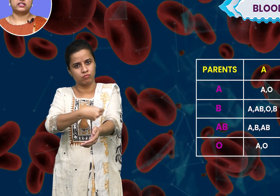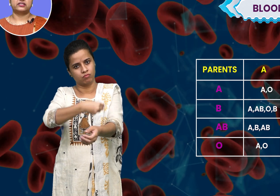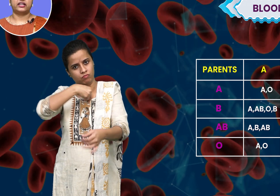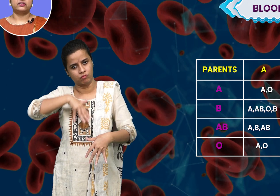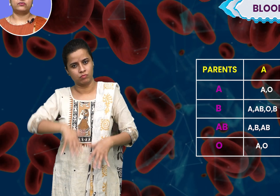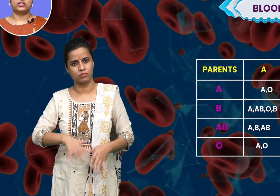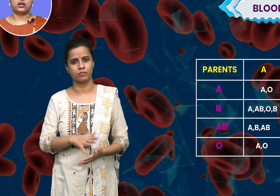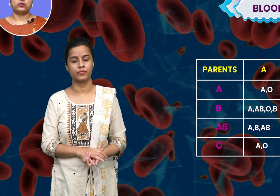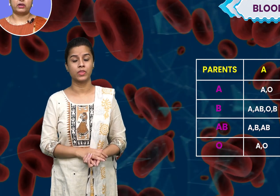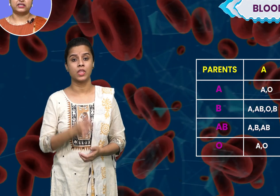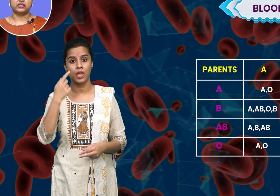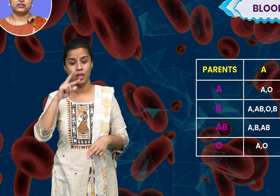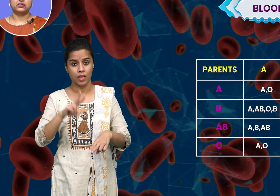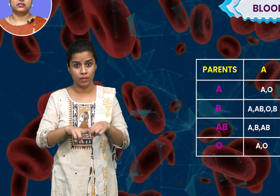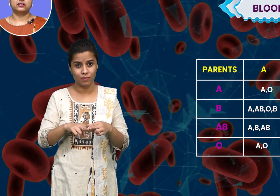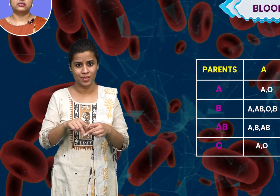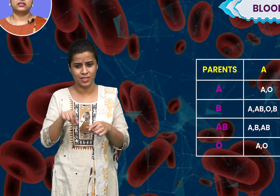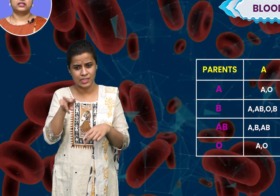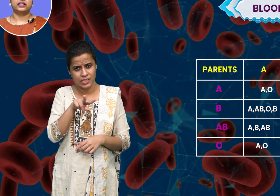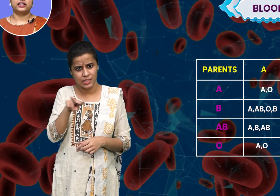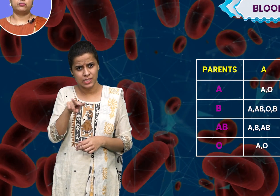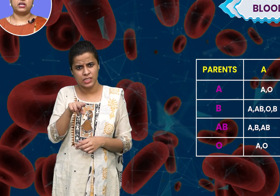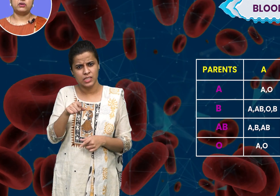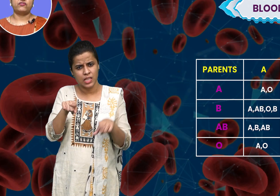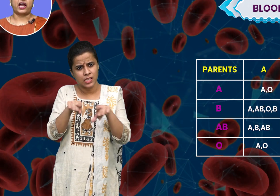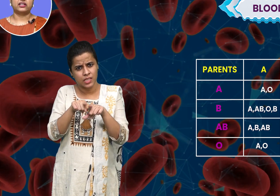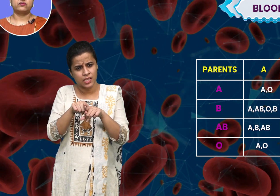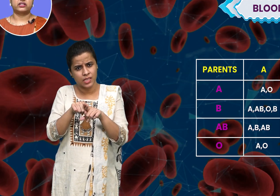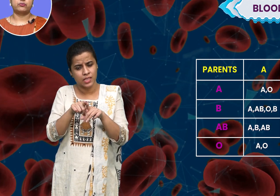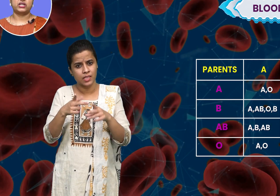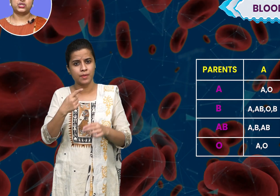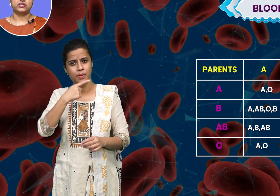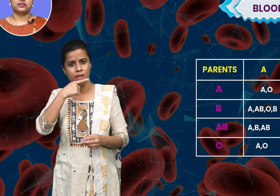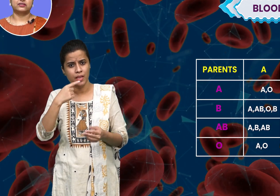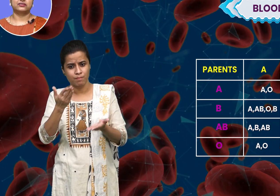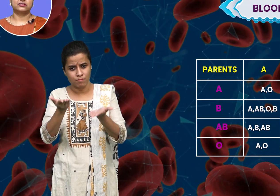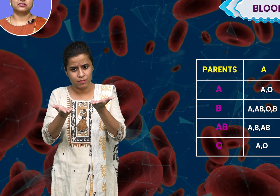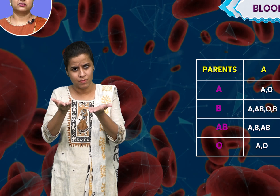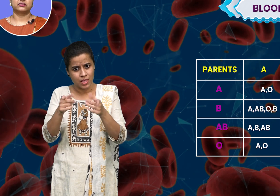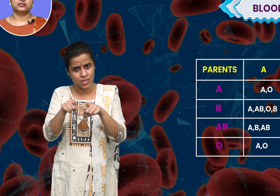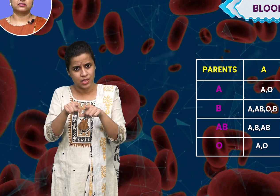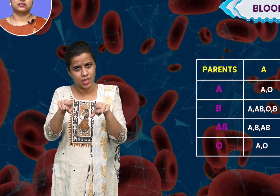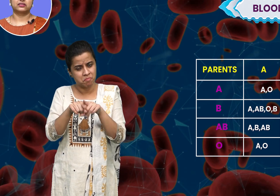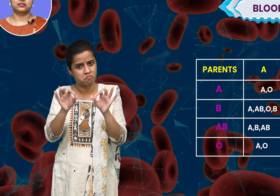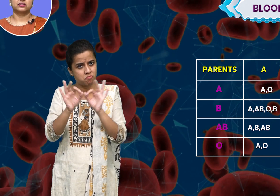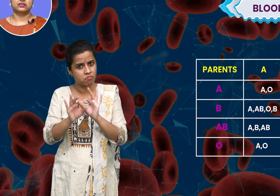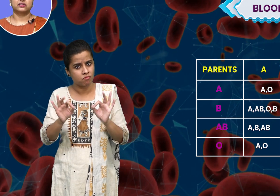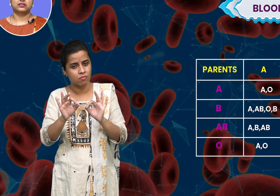If it is done without matching, it may be fatal for the patient.